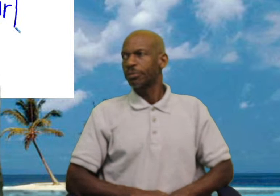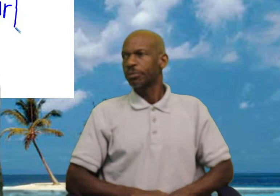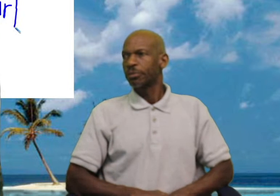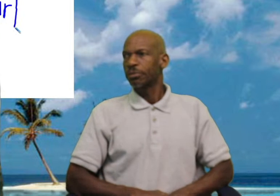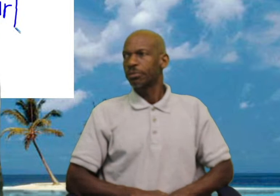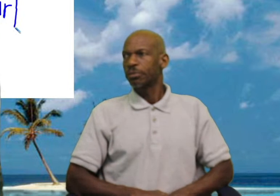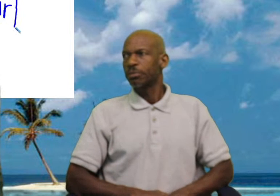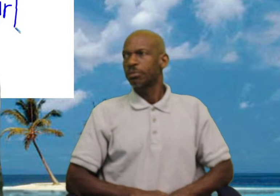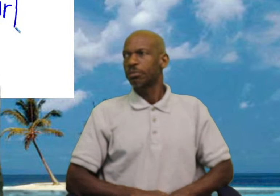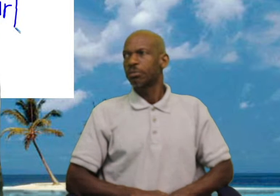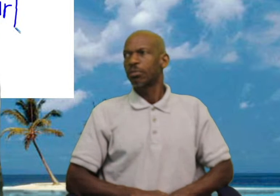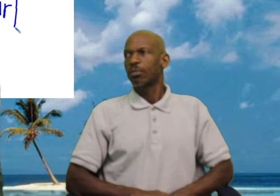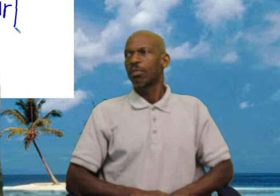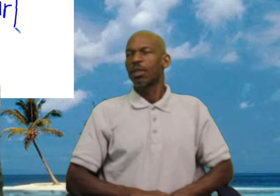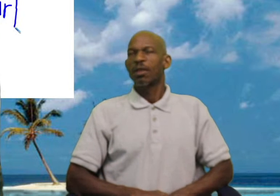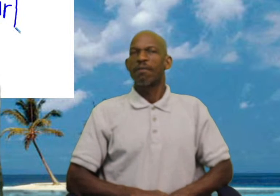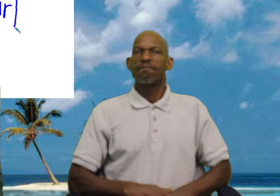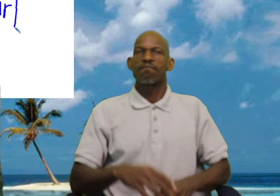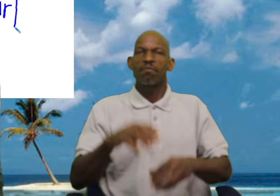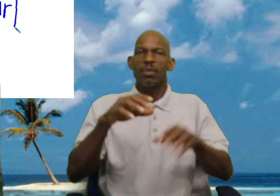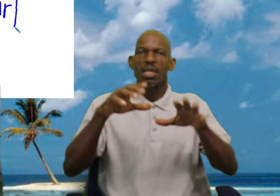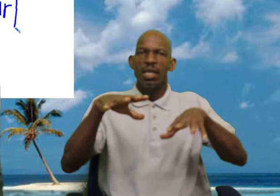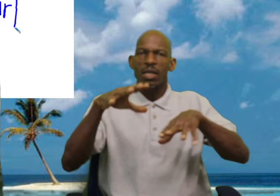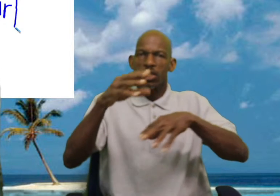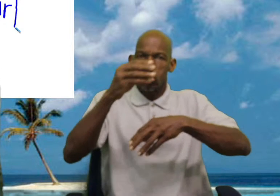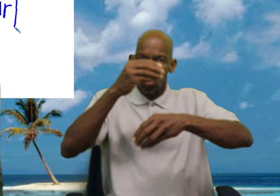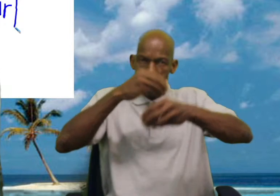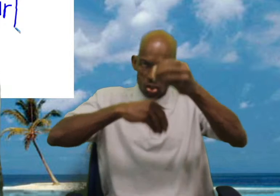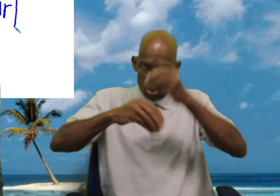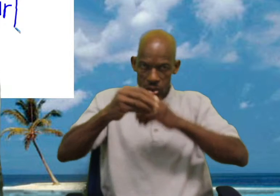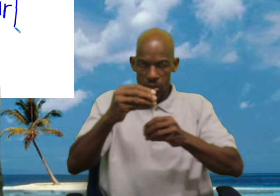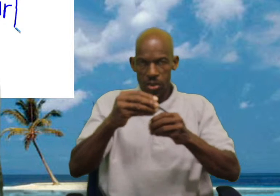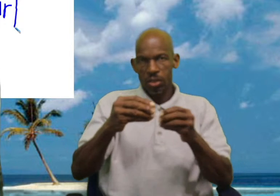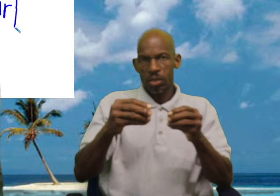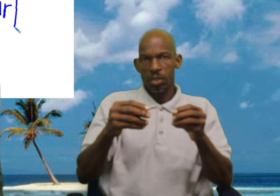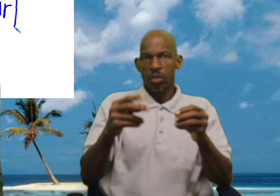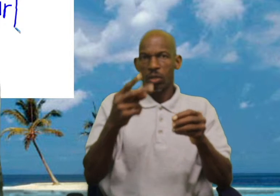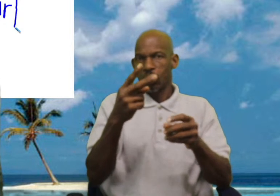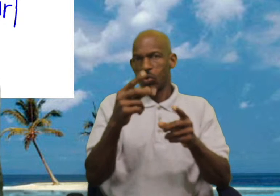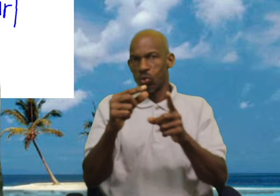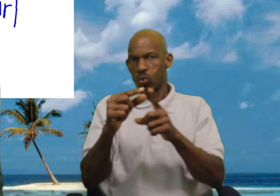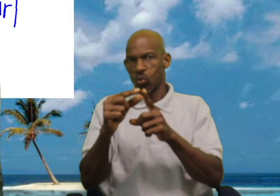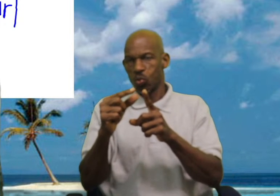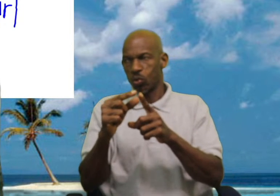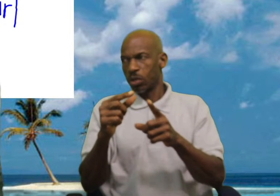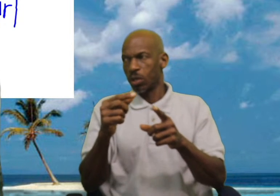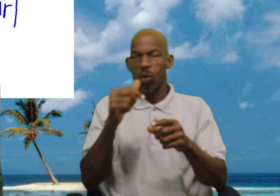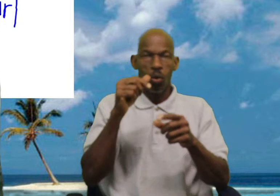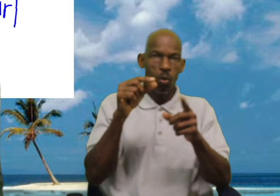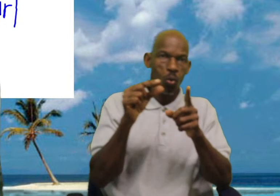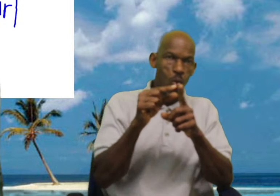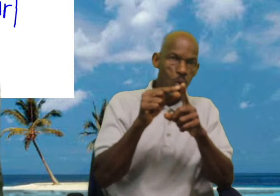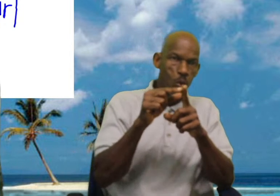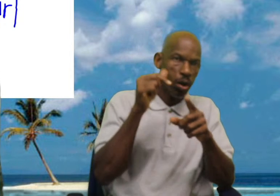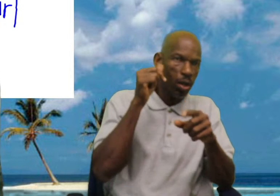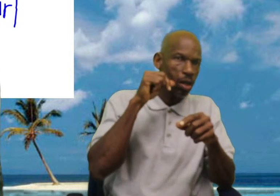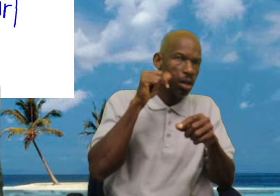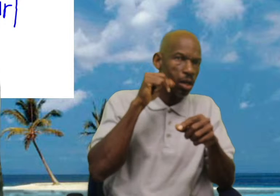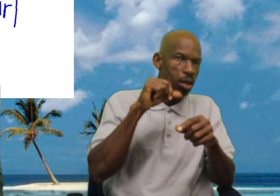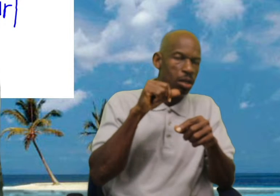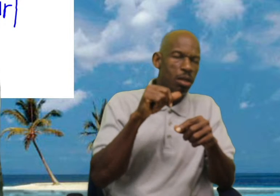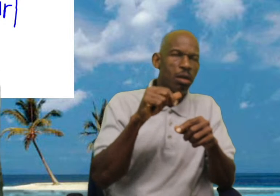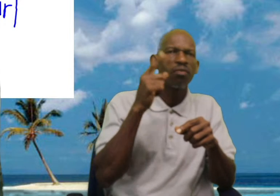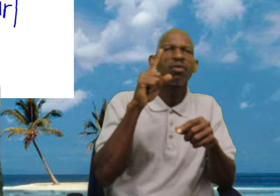or we can change that word girl into another word, which is a pronoun we said. And I know Sabriki was there in the last